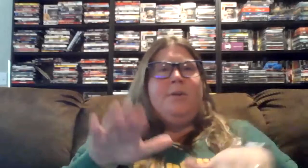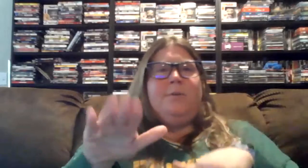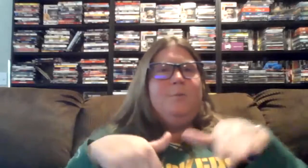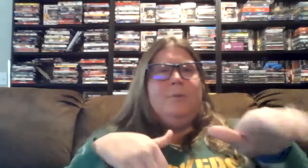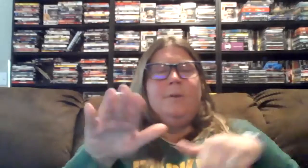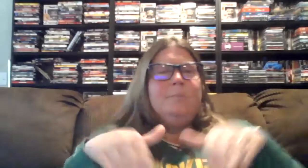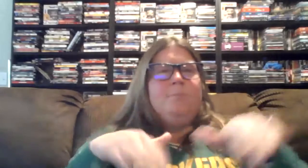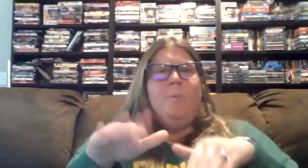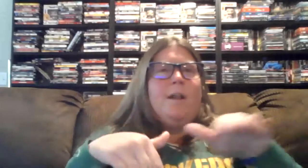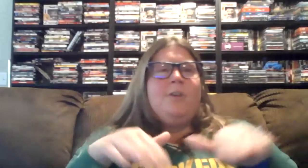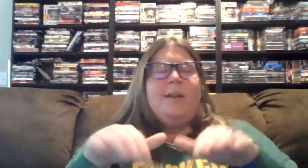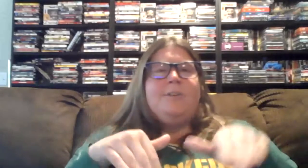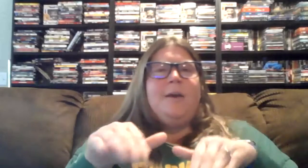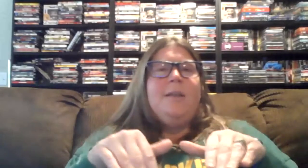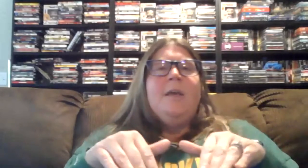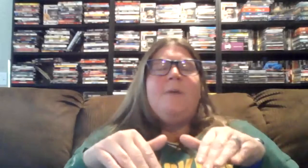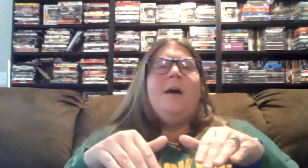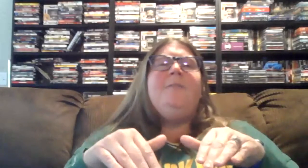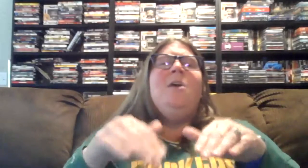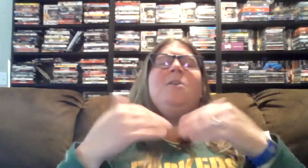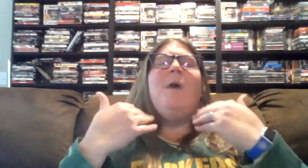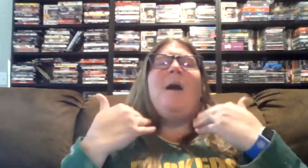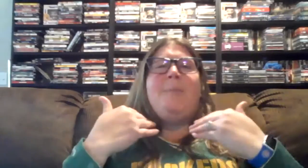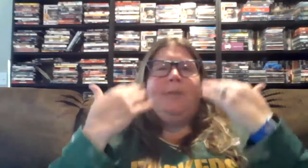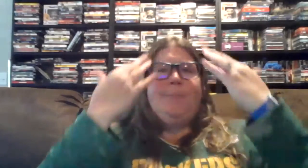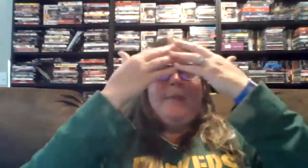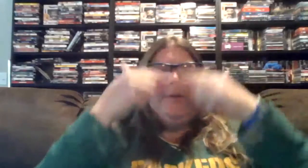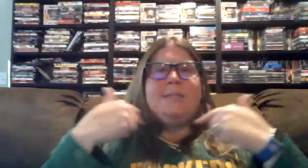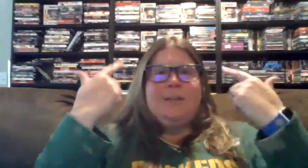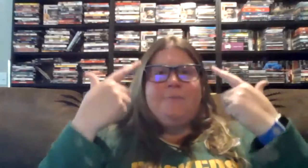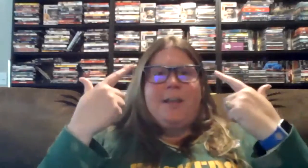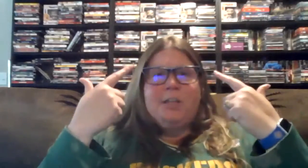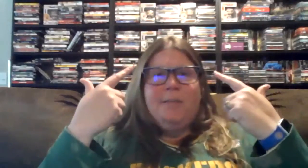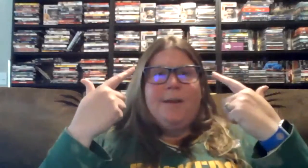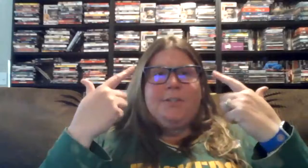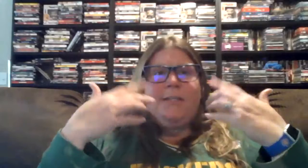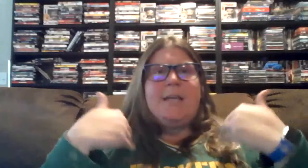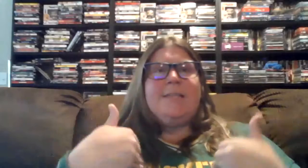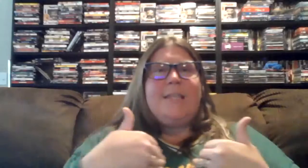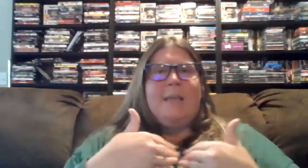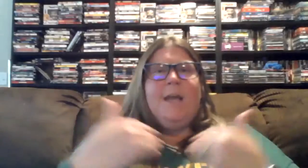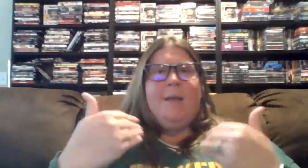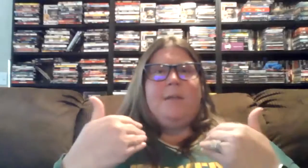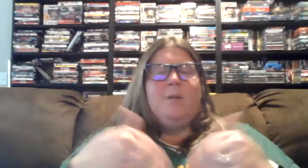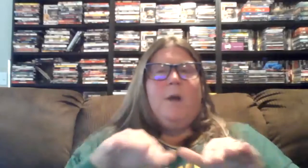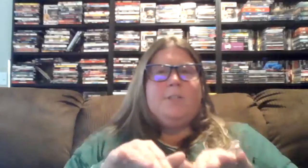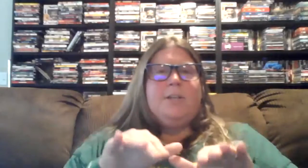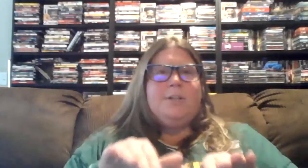you want to try to do it, because you want people to be able to see your facial expressions at the same time that they're watching your